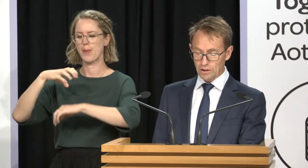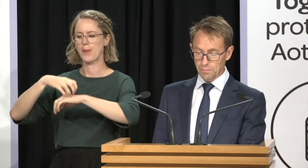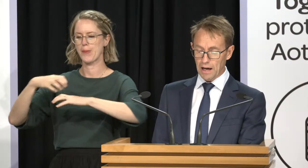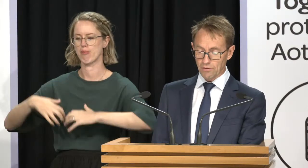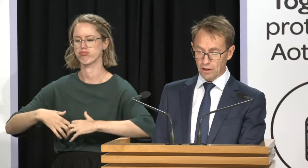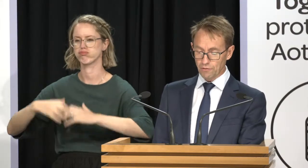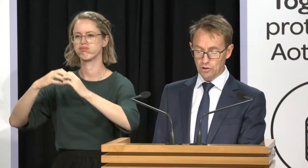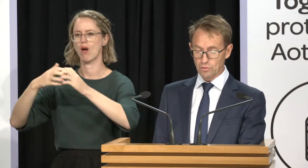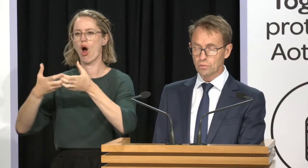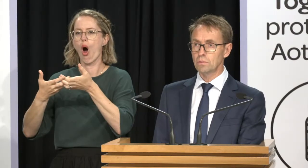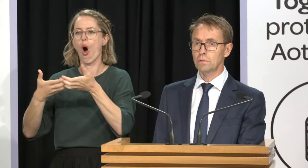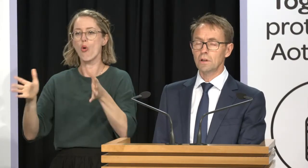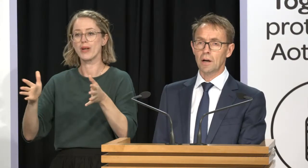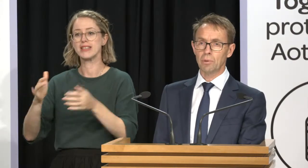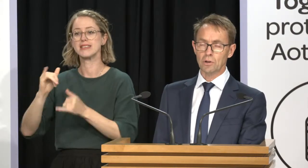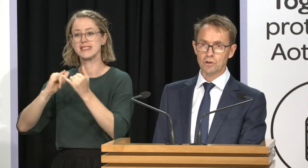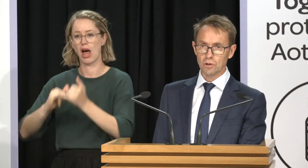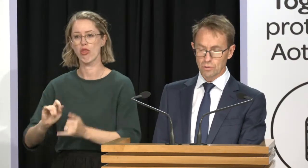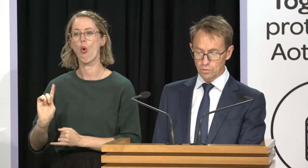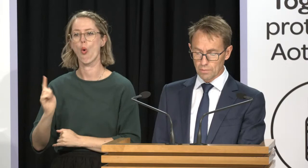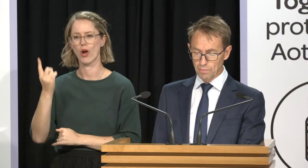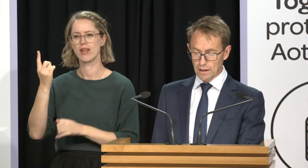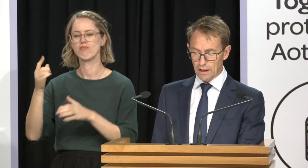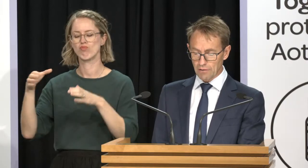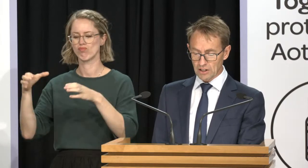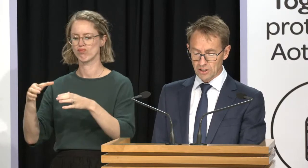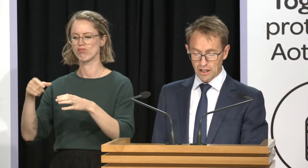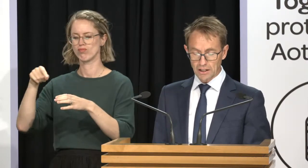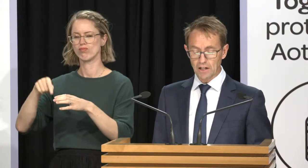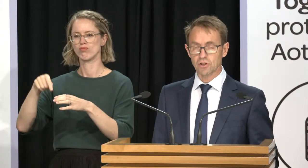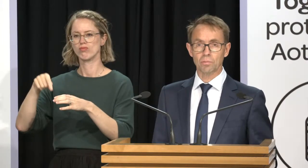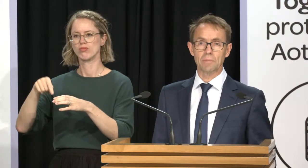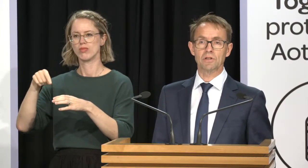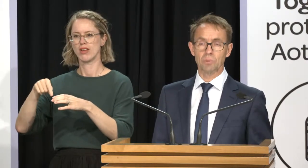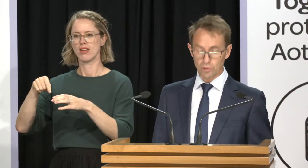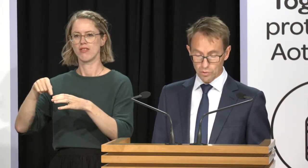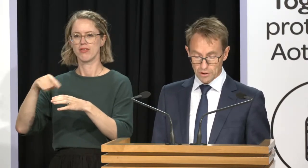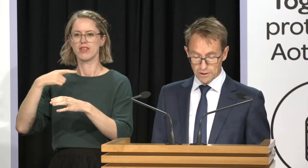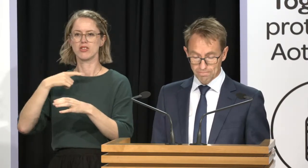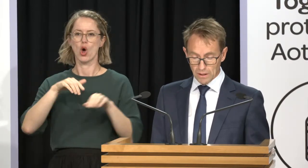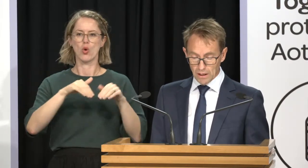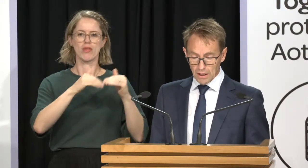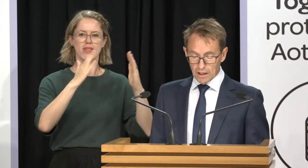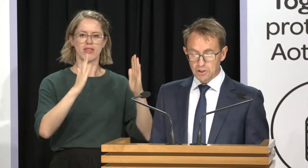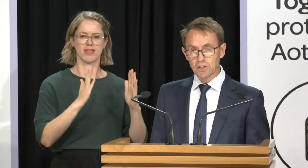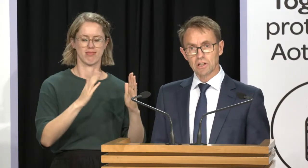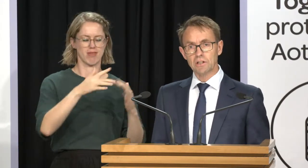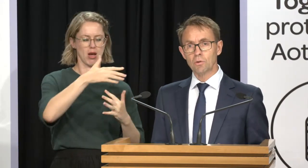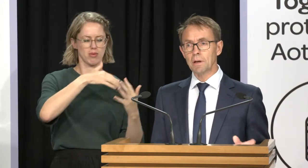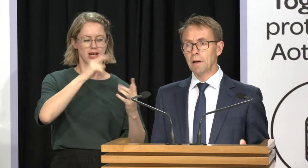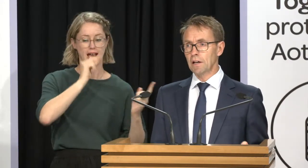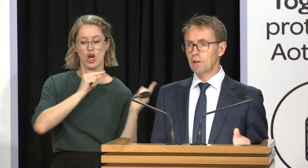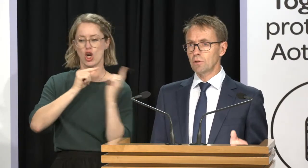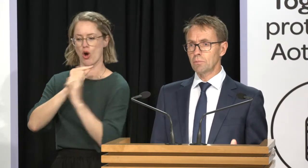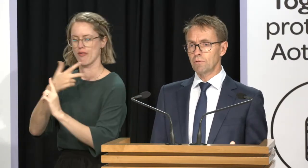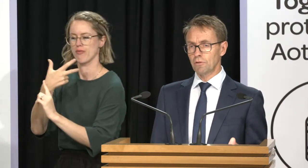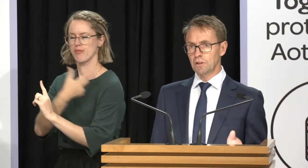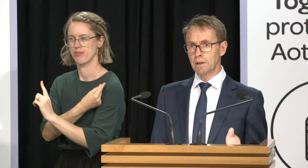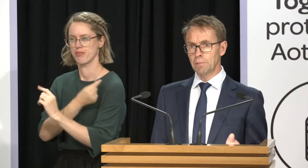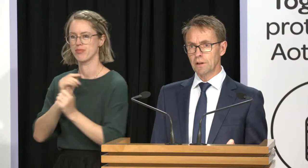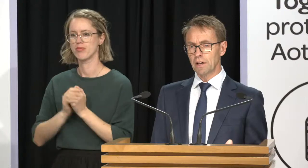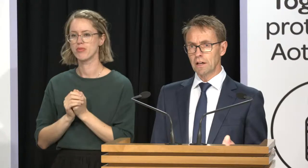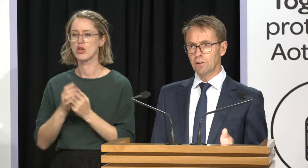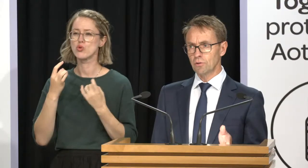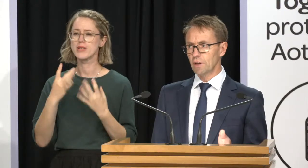start, or as part of that official approach to vaccinating household members of border workers. And initially there will be about